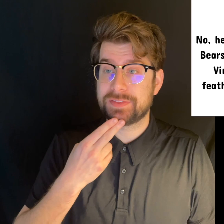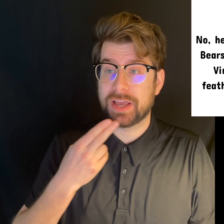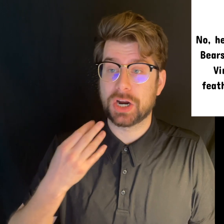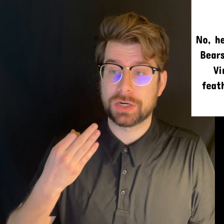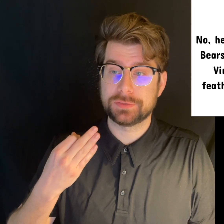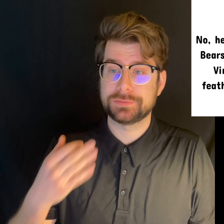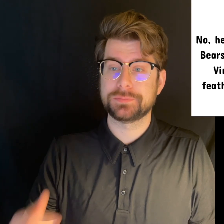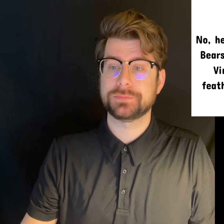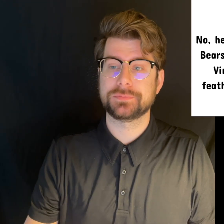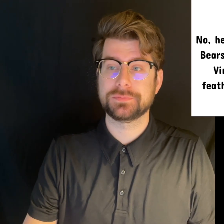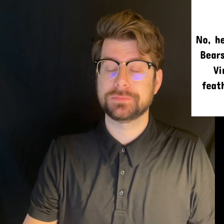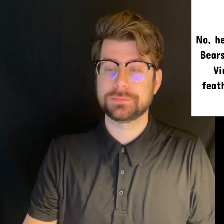there.